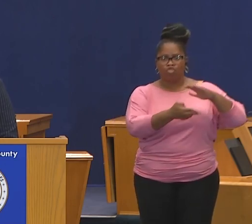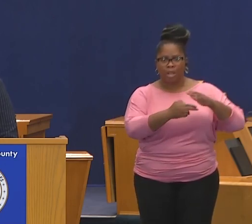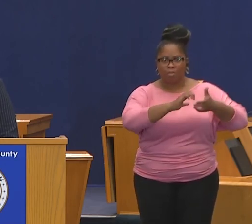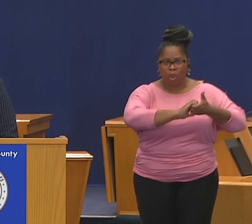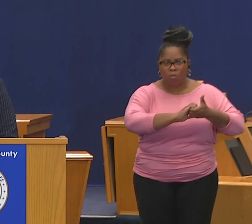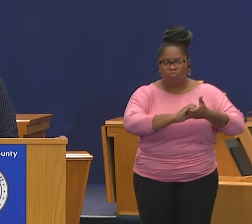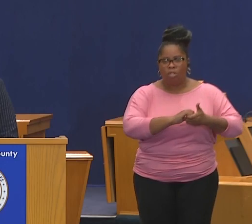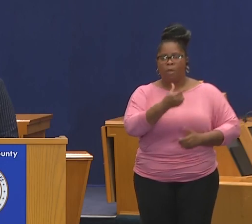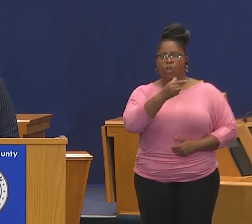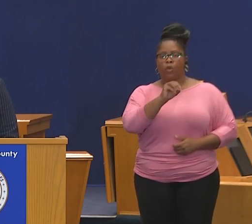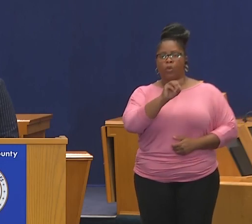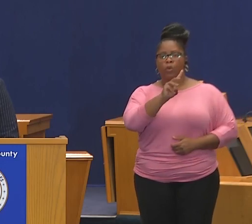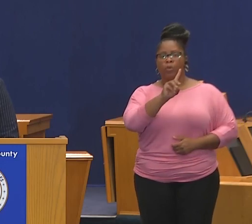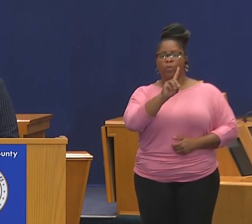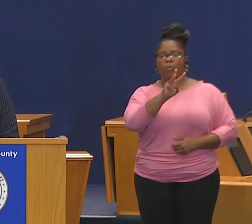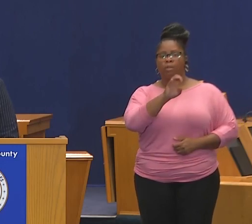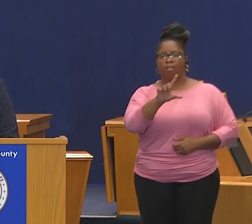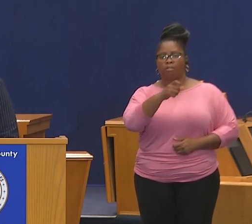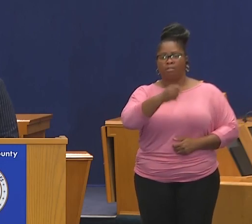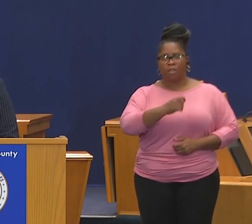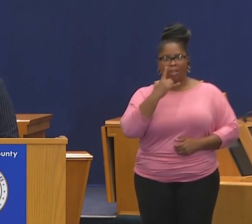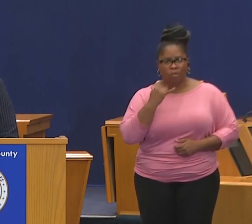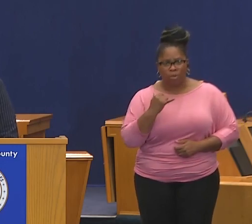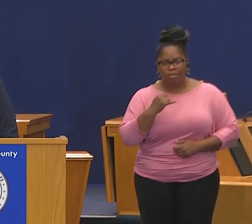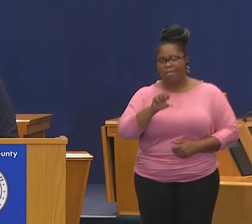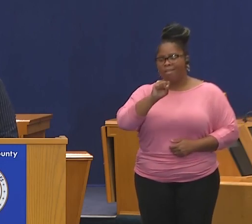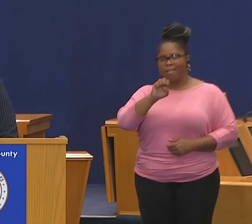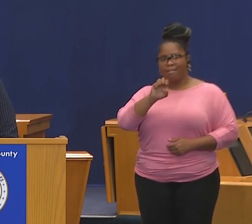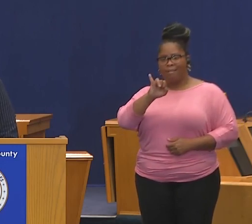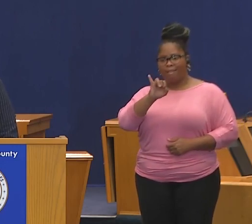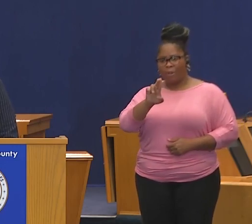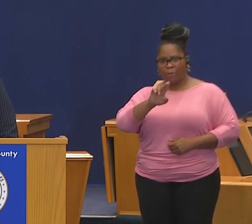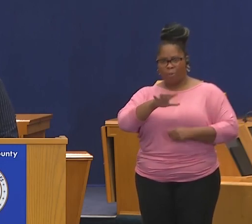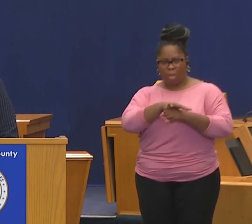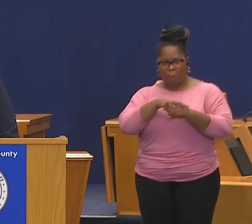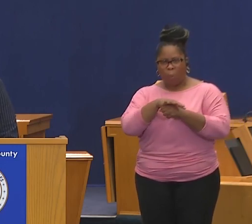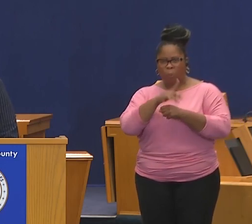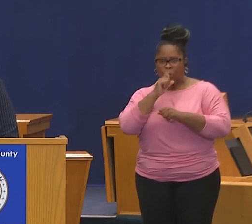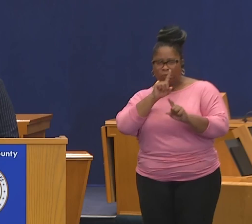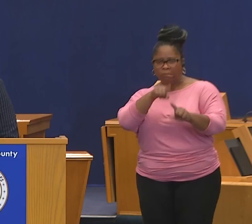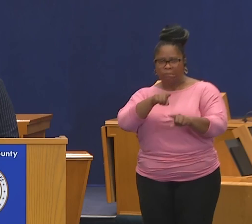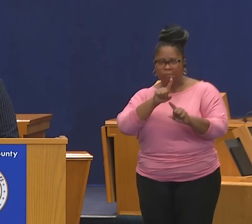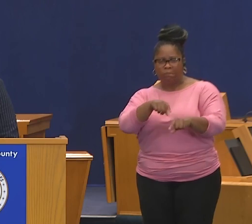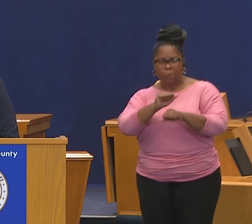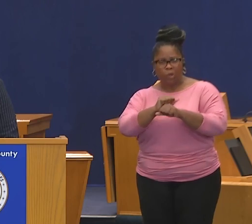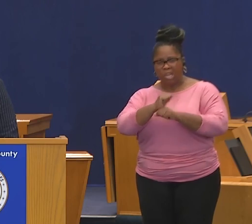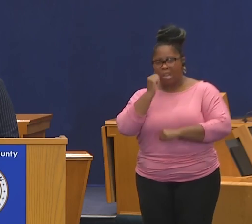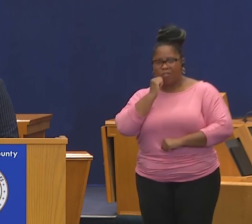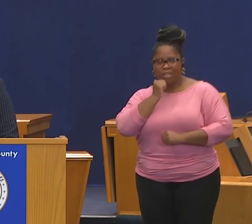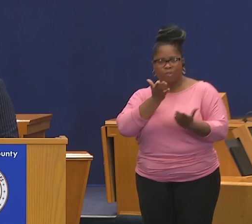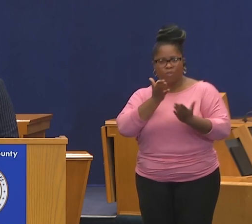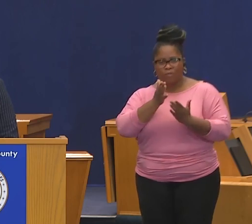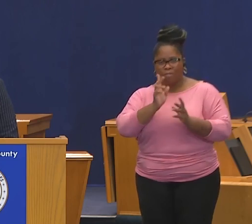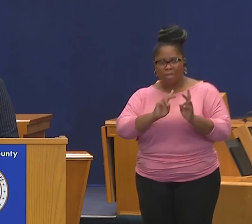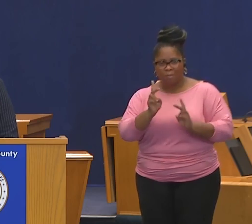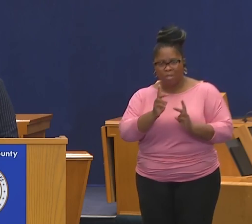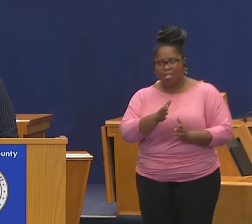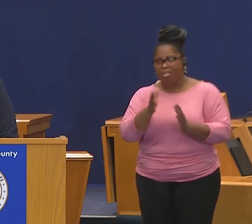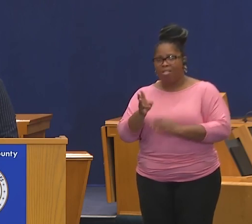Southern California, the SEIU locals who have many on the front lines each and every day helping the people, and